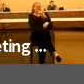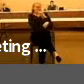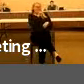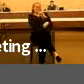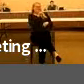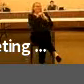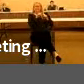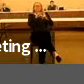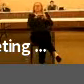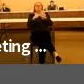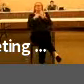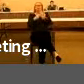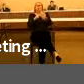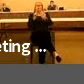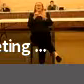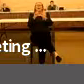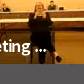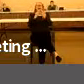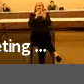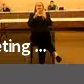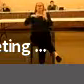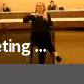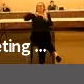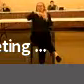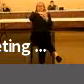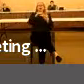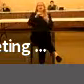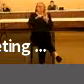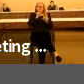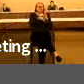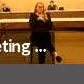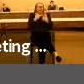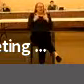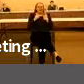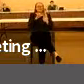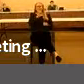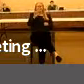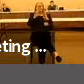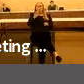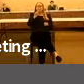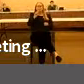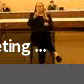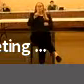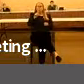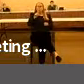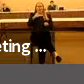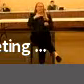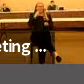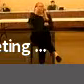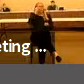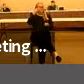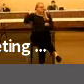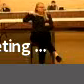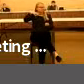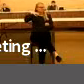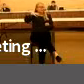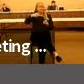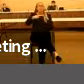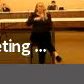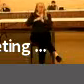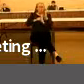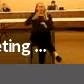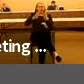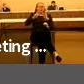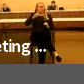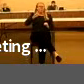homes in the subdivision. There is a single family lot that's out on East River Road that still has that buffer requirement. So